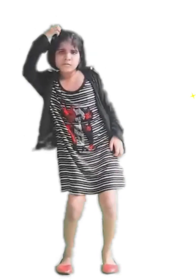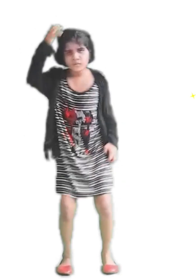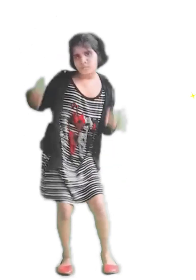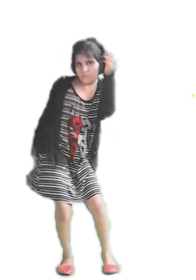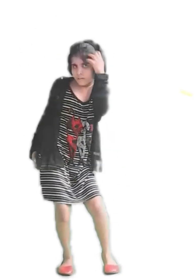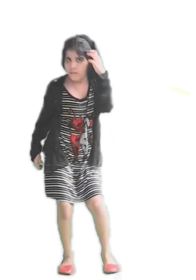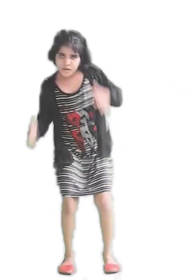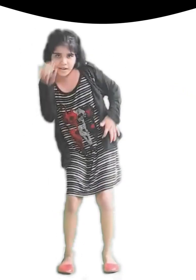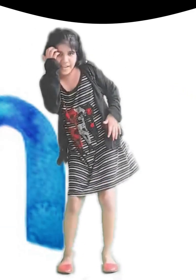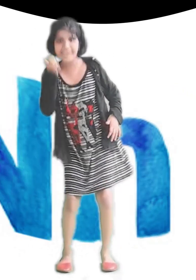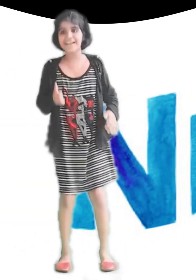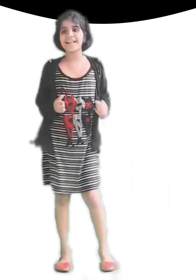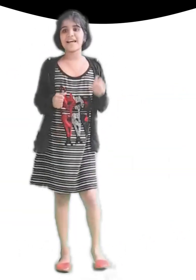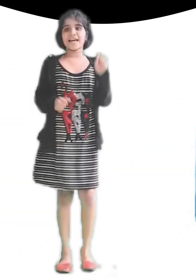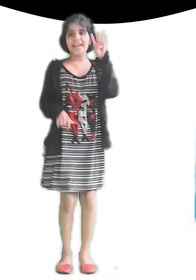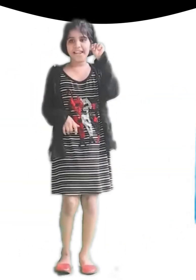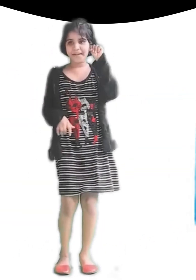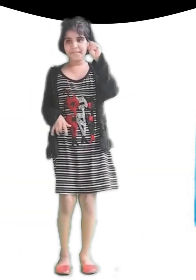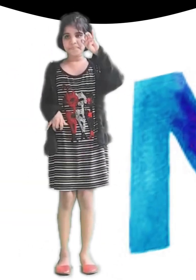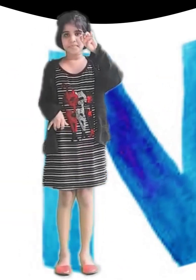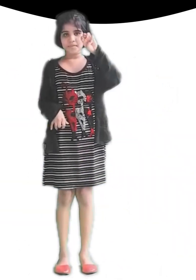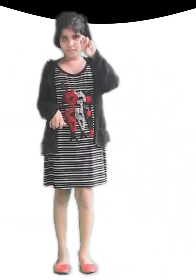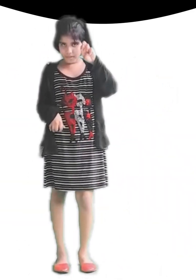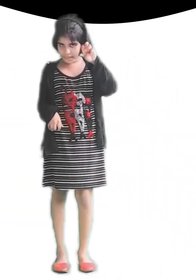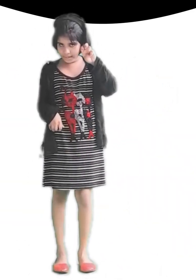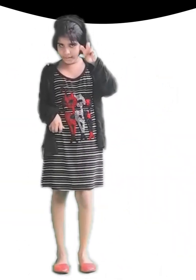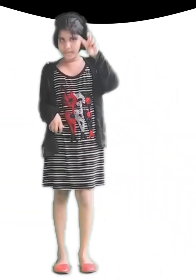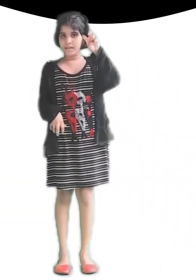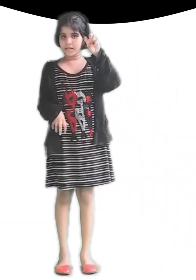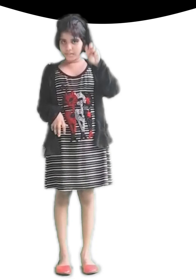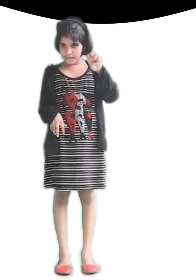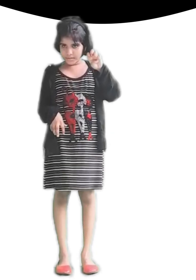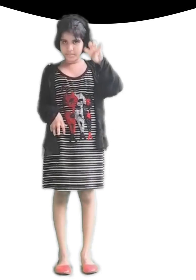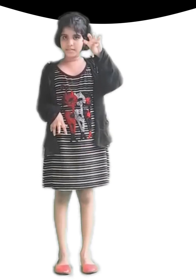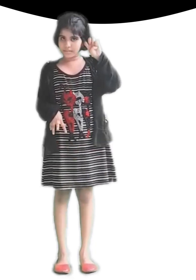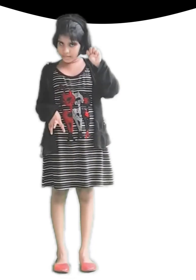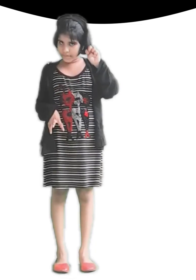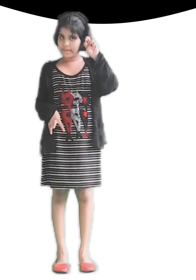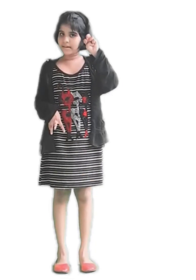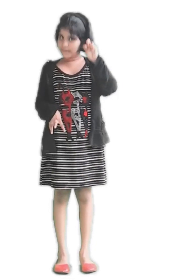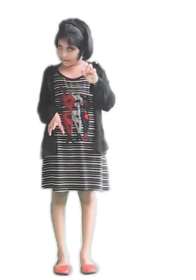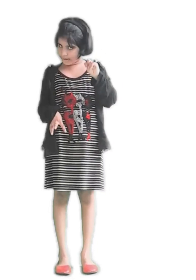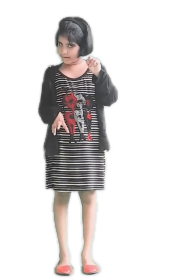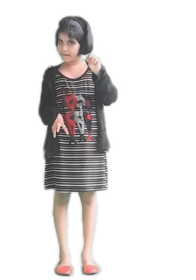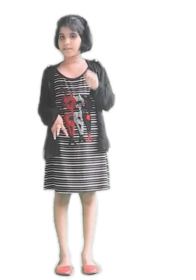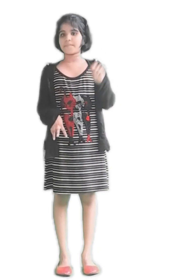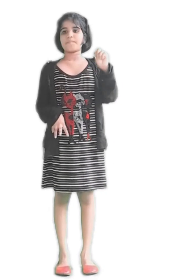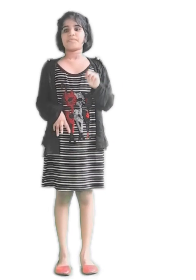Monkey. N, N, this is the letter N. N,